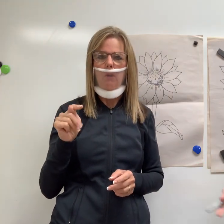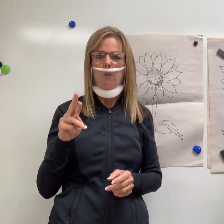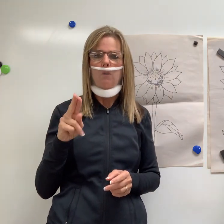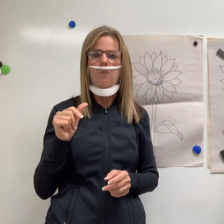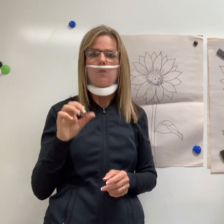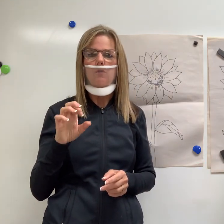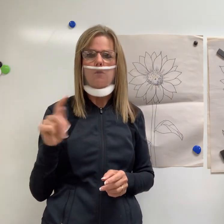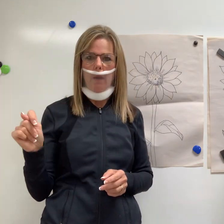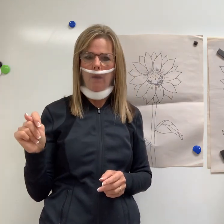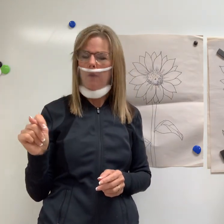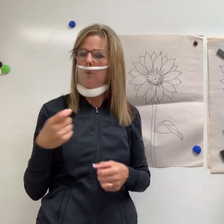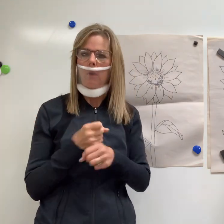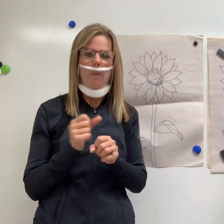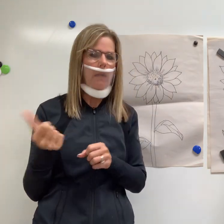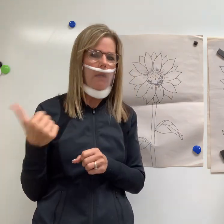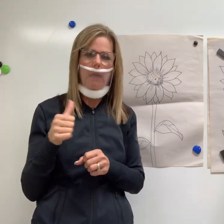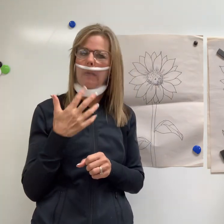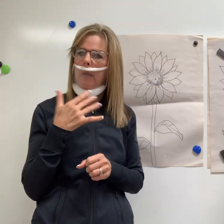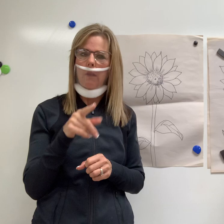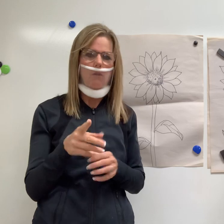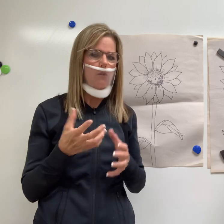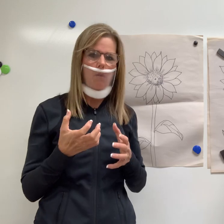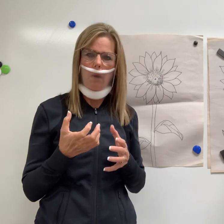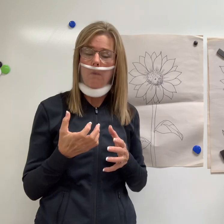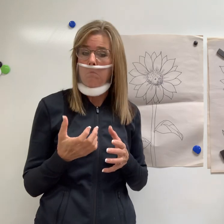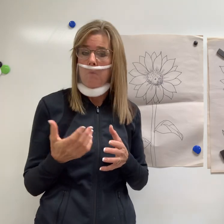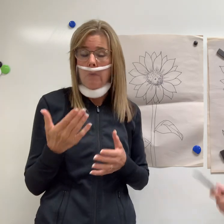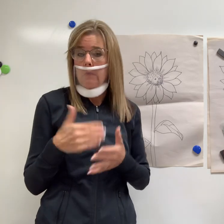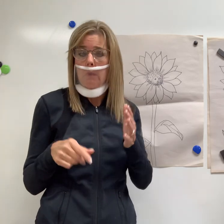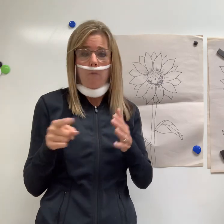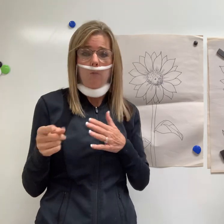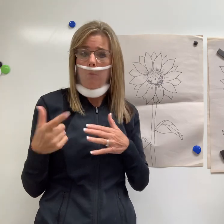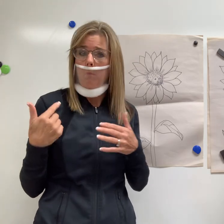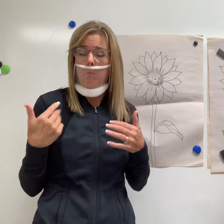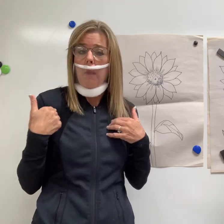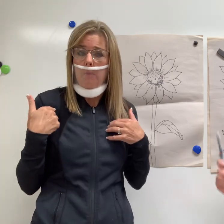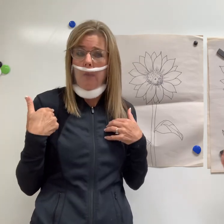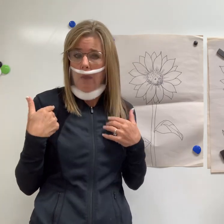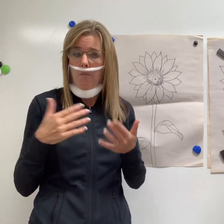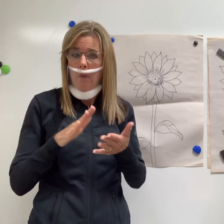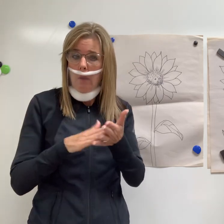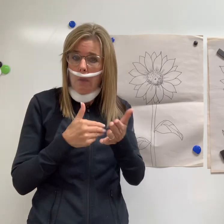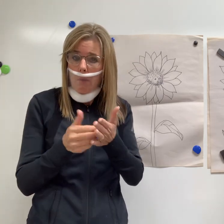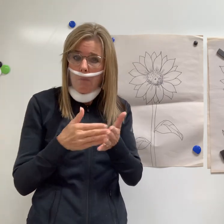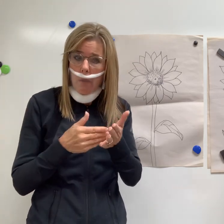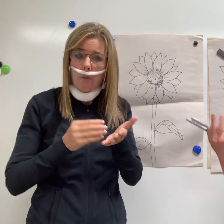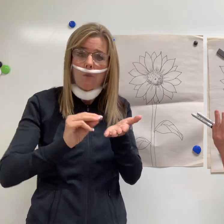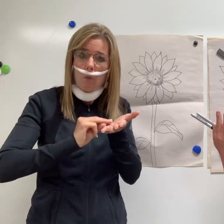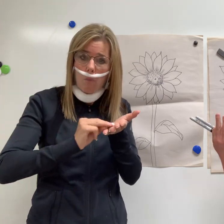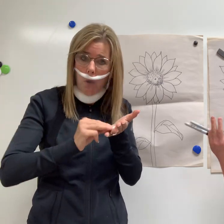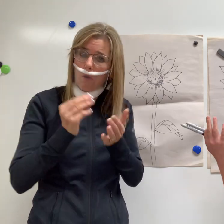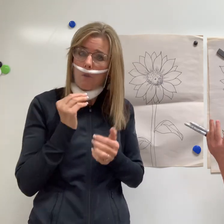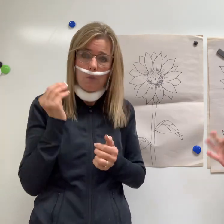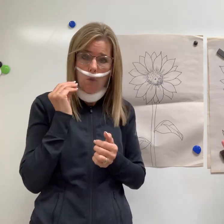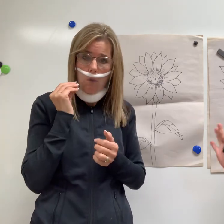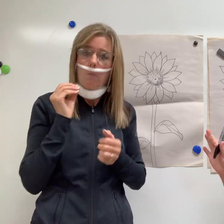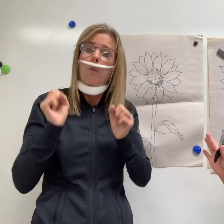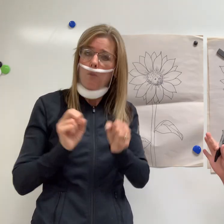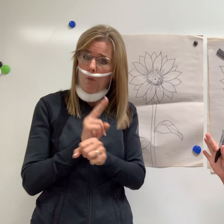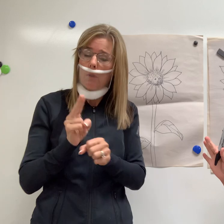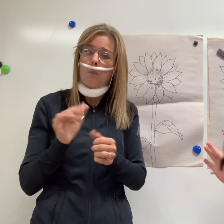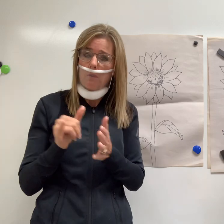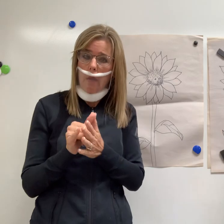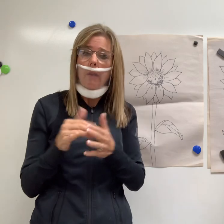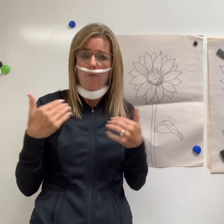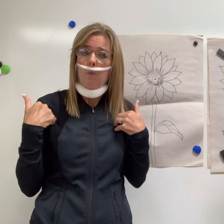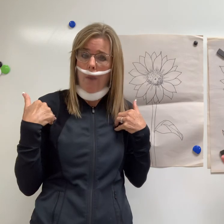colors you want. Some of you might be lucky and you might have paints at home or colored pencils at home or markers at home. Use them. That's